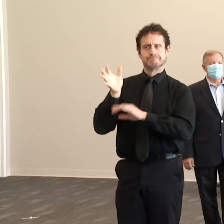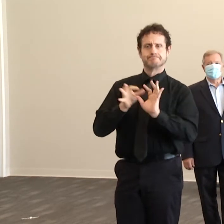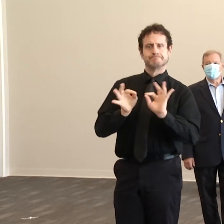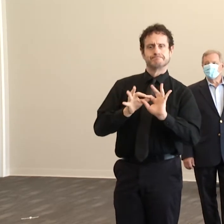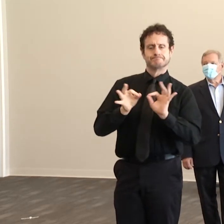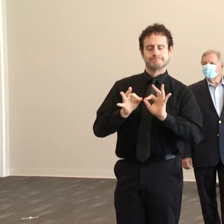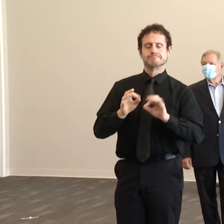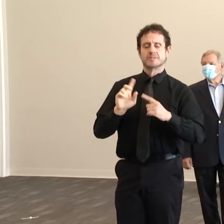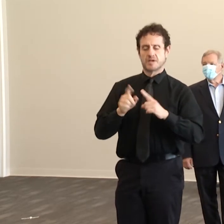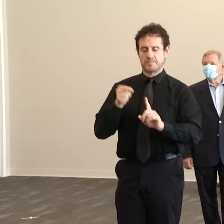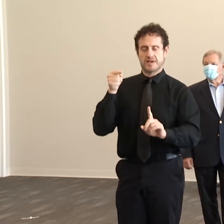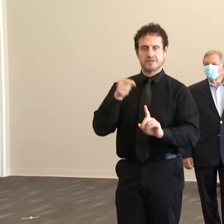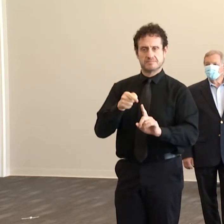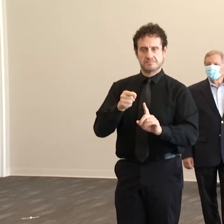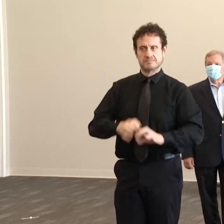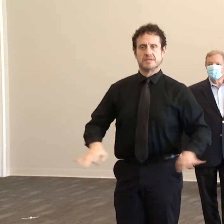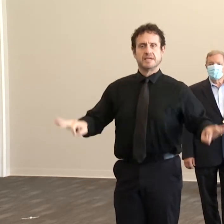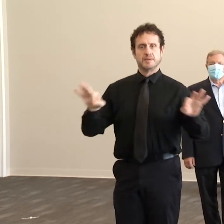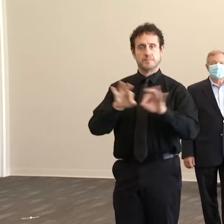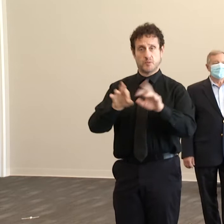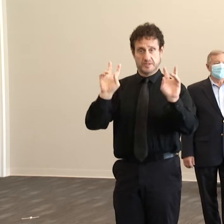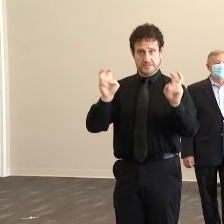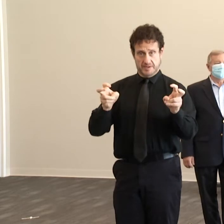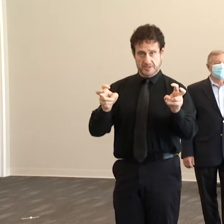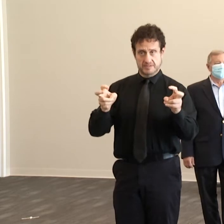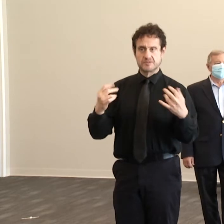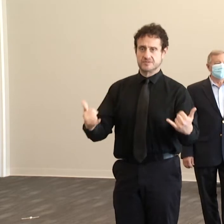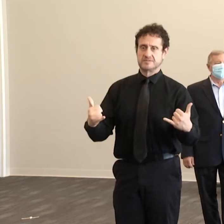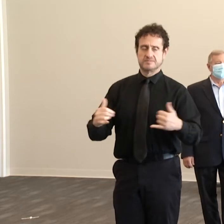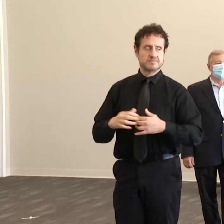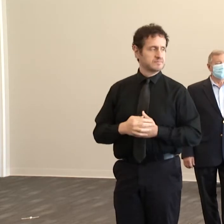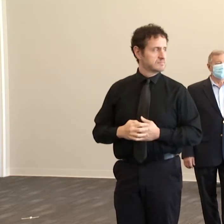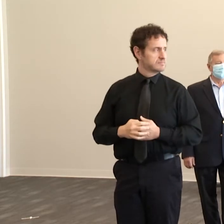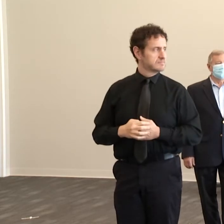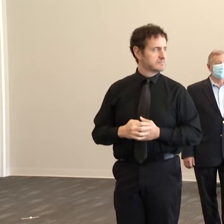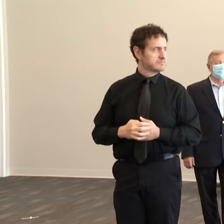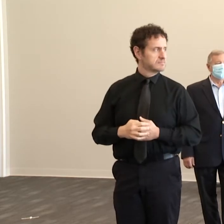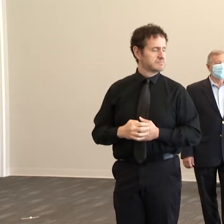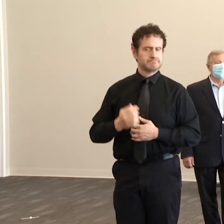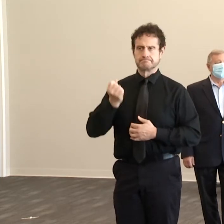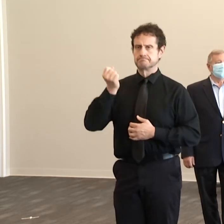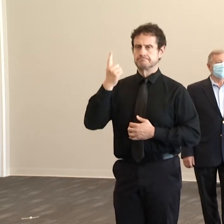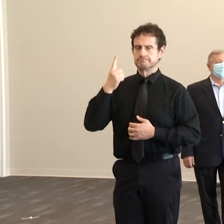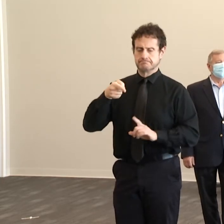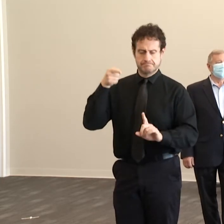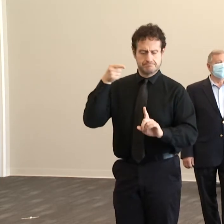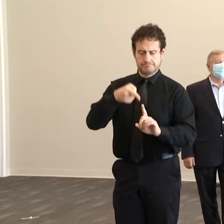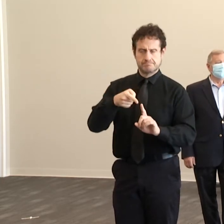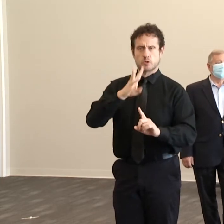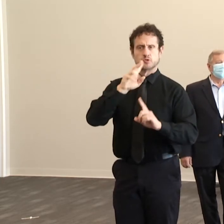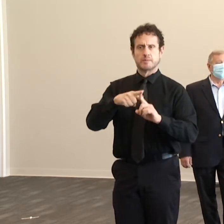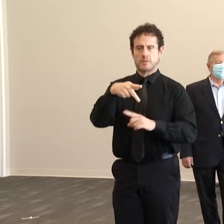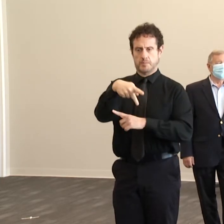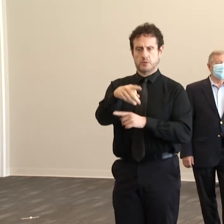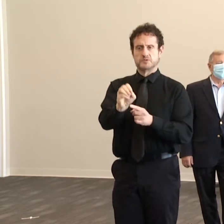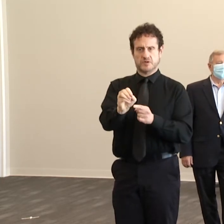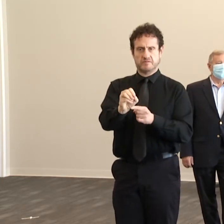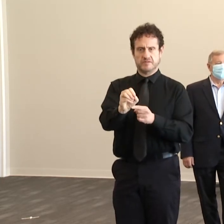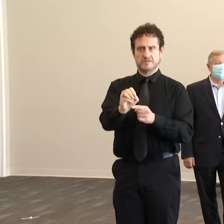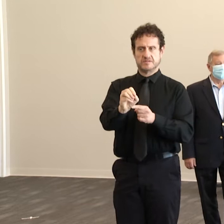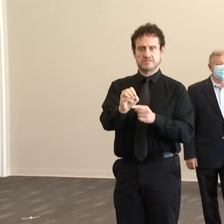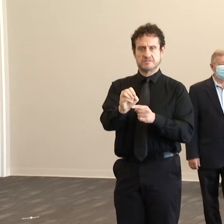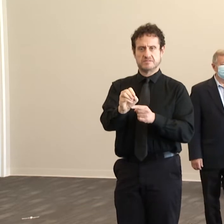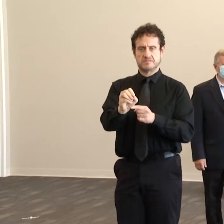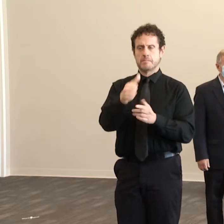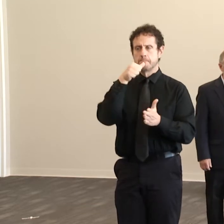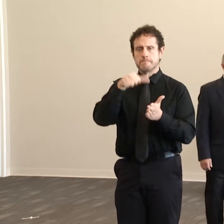on such a topic as it is today. At the end of the day, we're talking about the post office, but we're